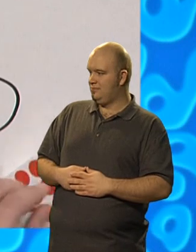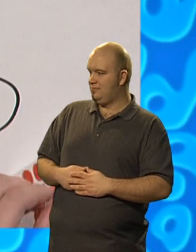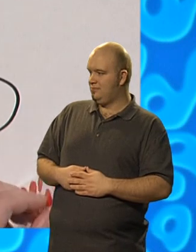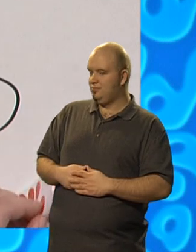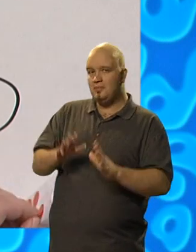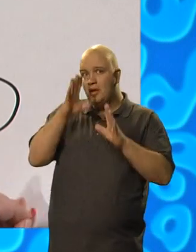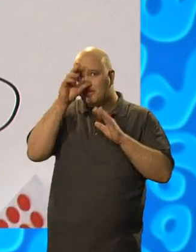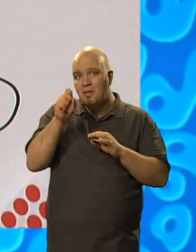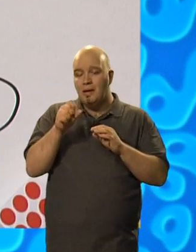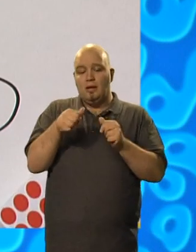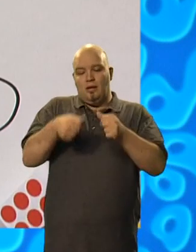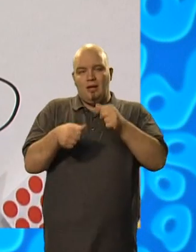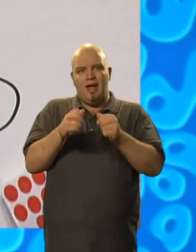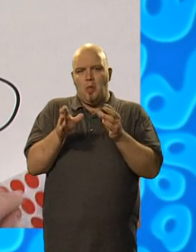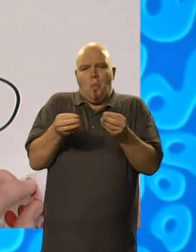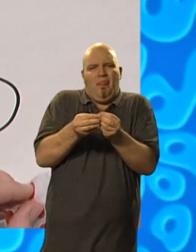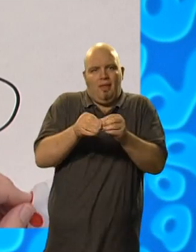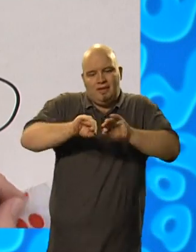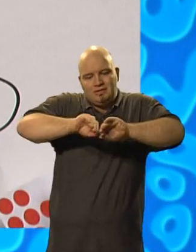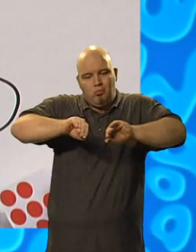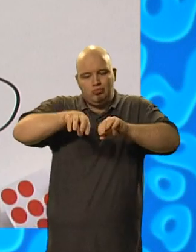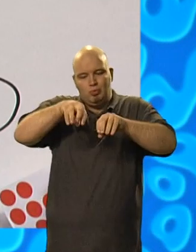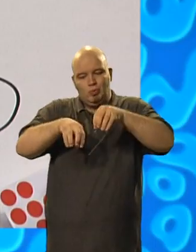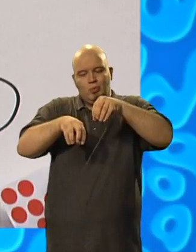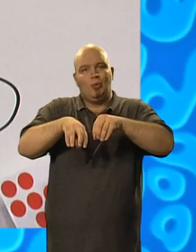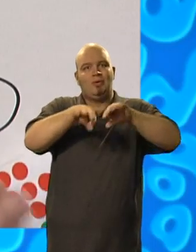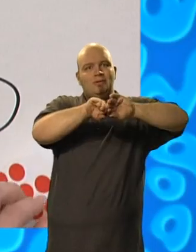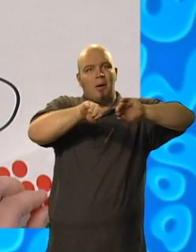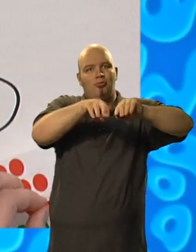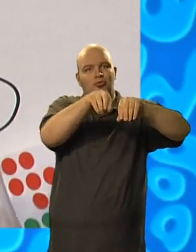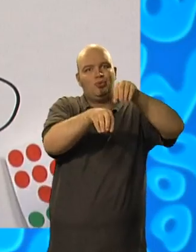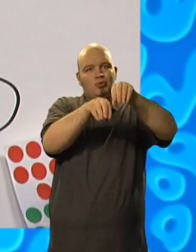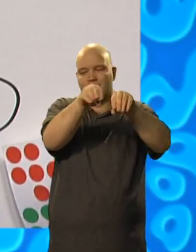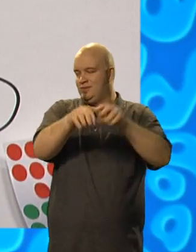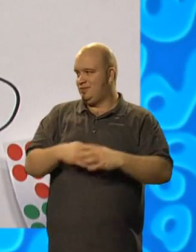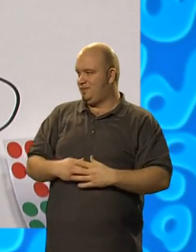Remembering to leave a space in between each one.